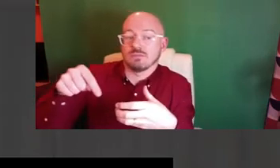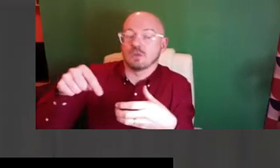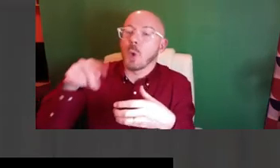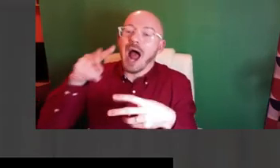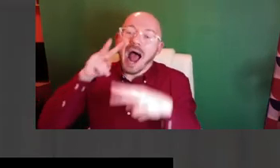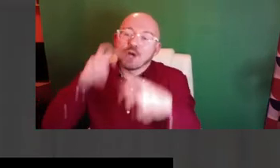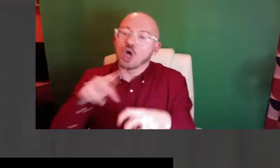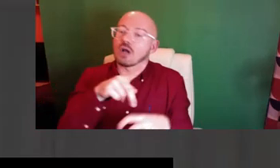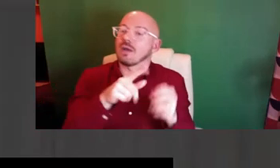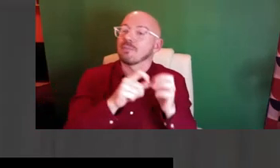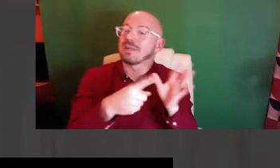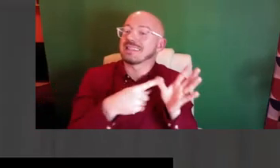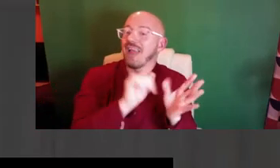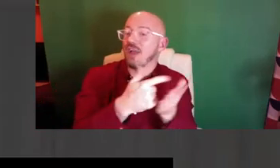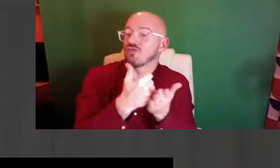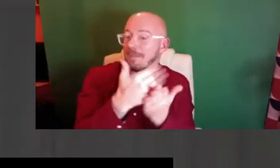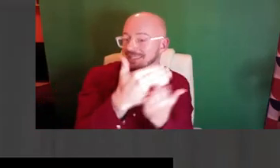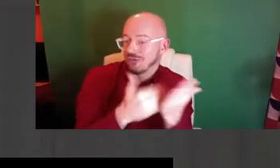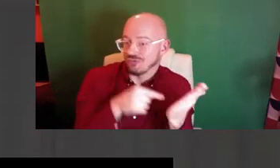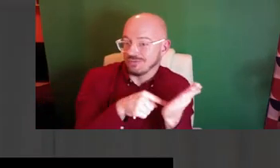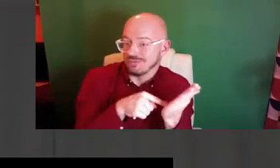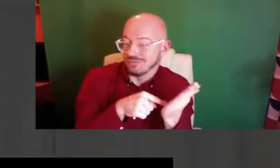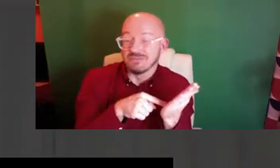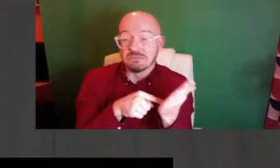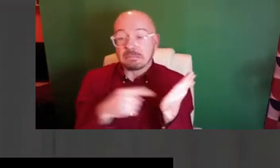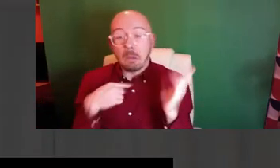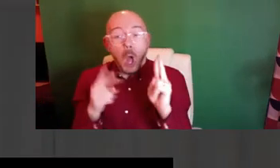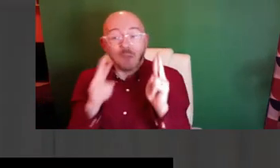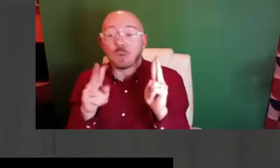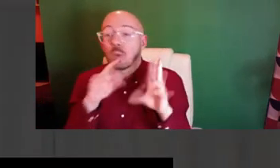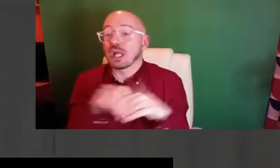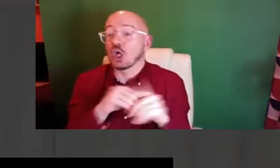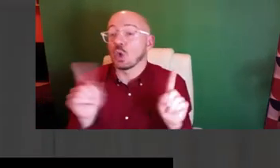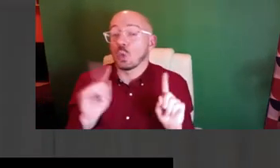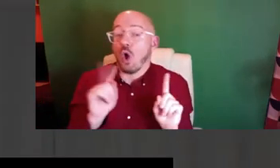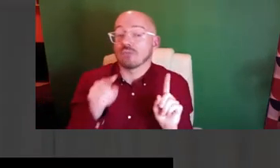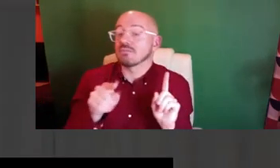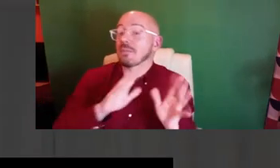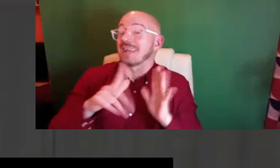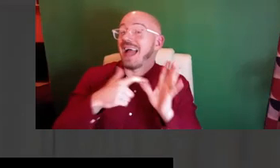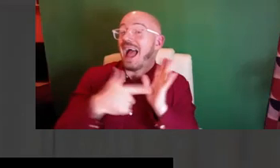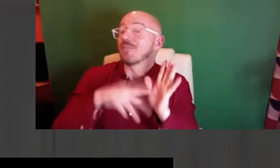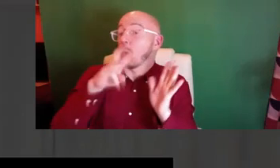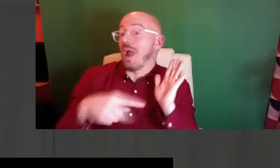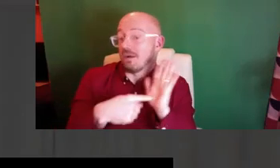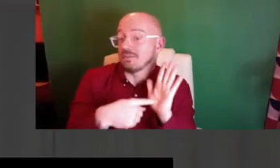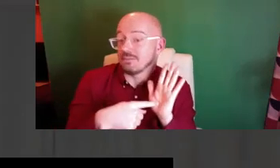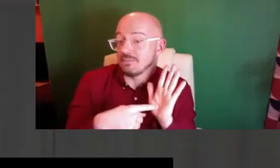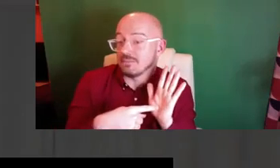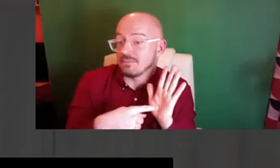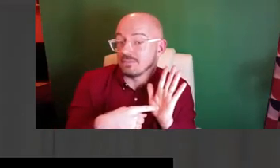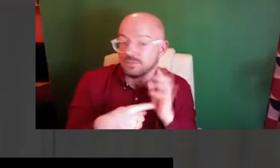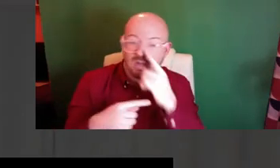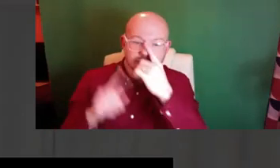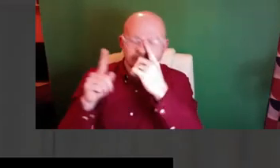And once that is available, the Welsh Government will then ask the Disability Rights Task Force to look at the recommendations from